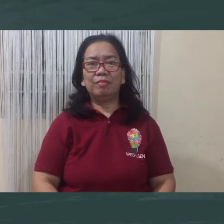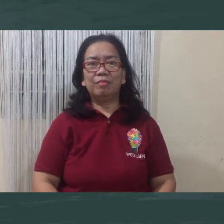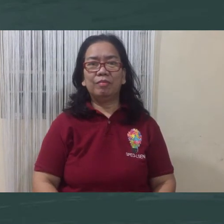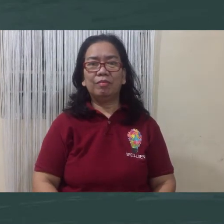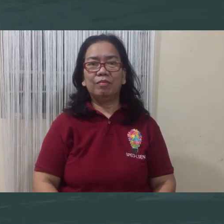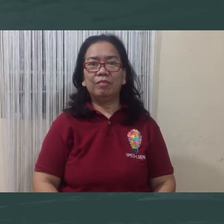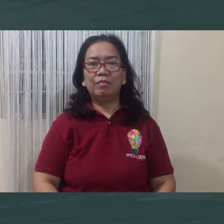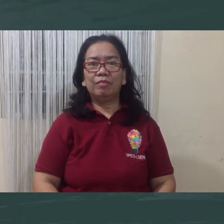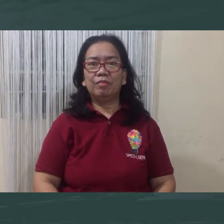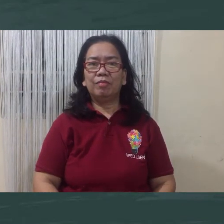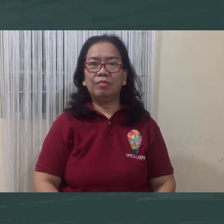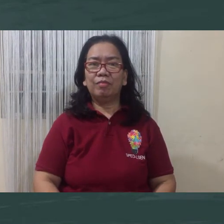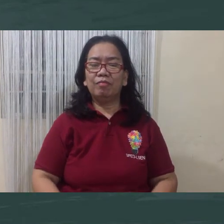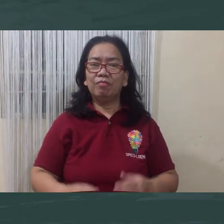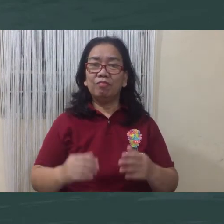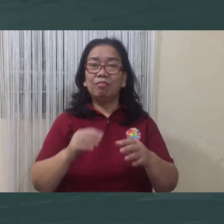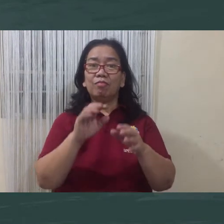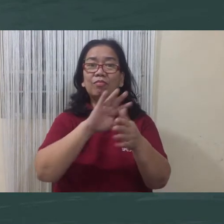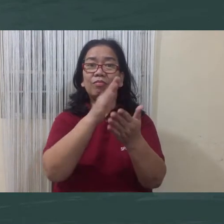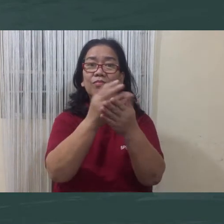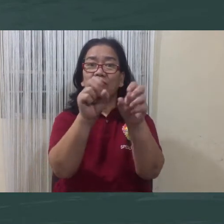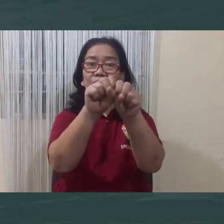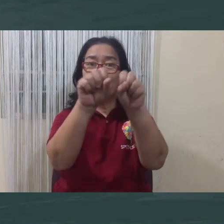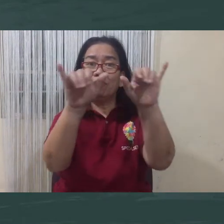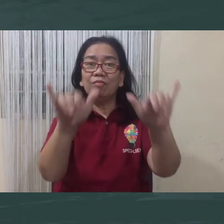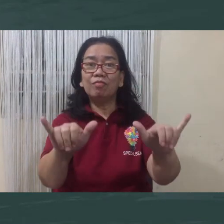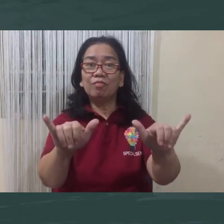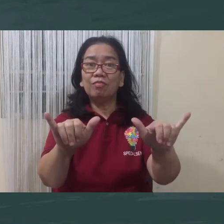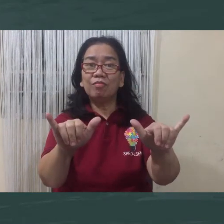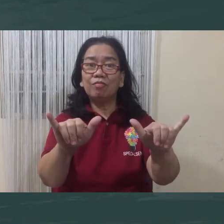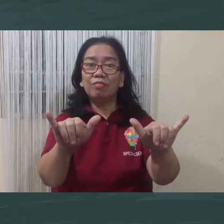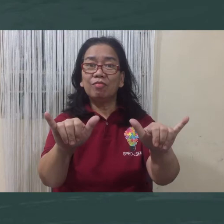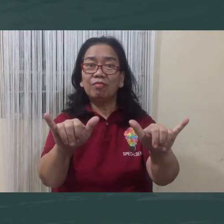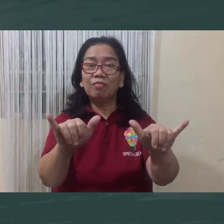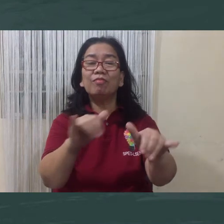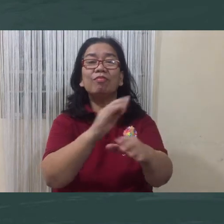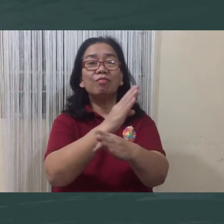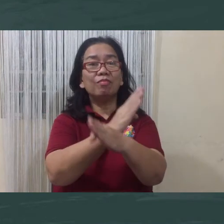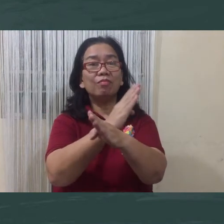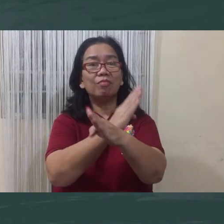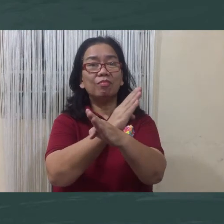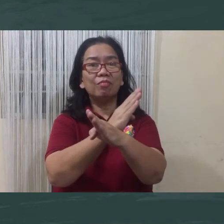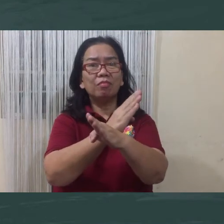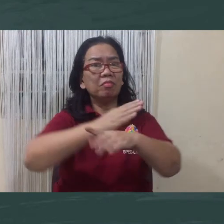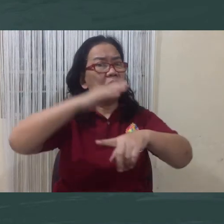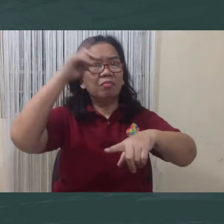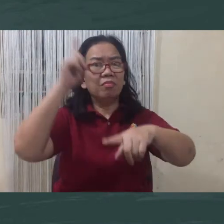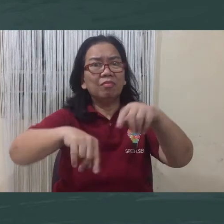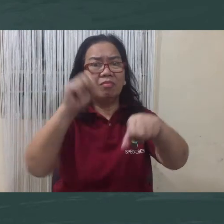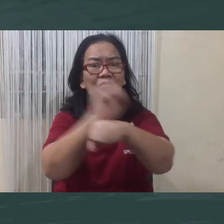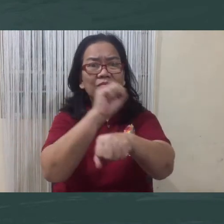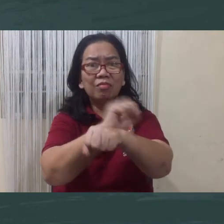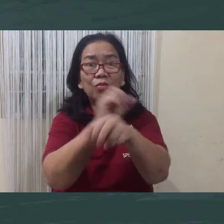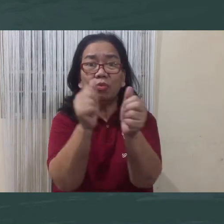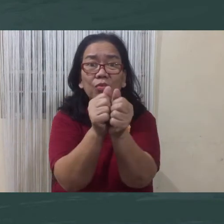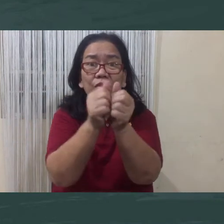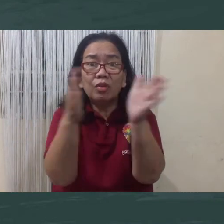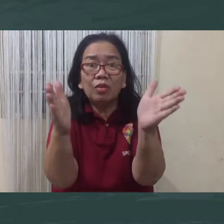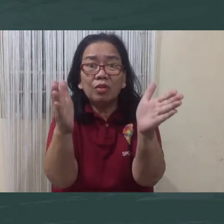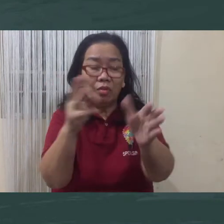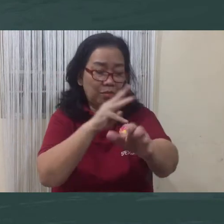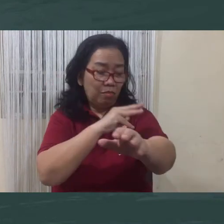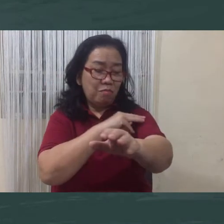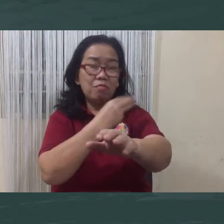The entire system of bones couldn't function without the help of our muscles and joints, which is